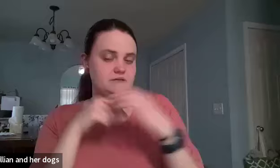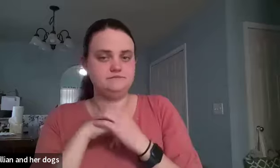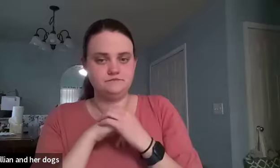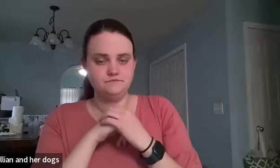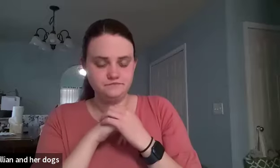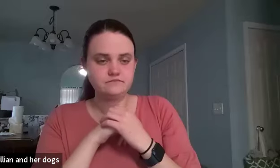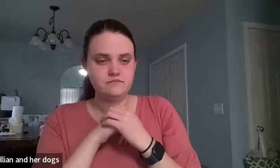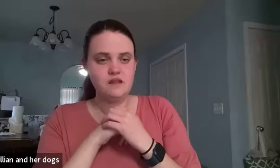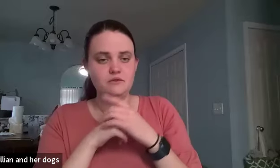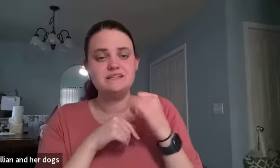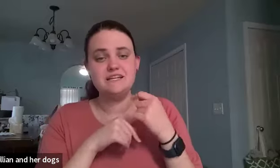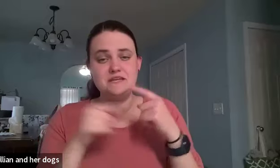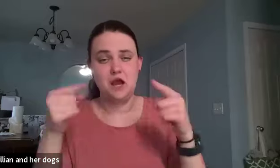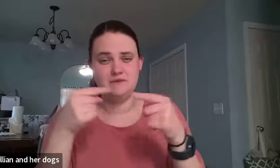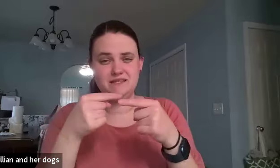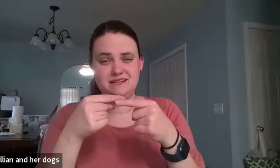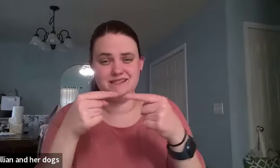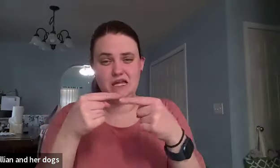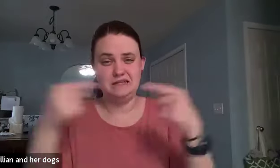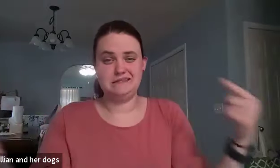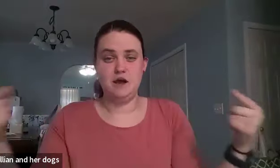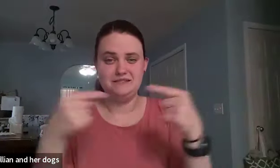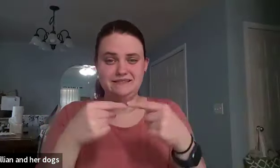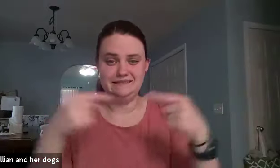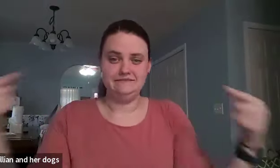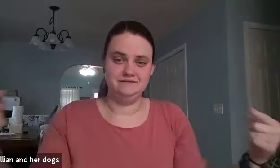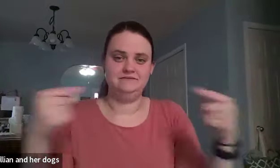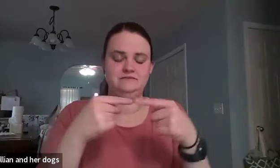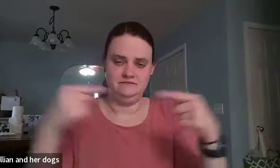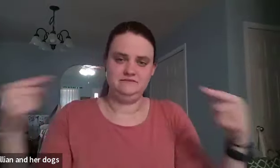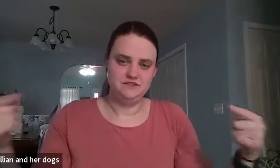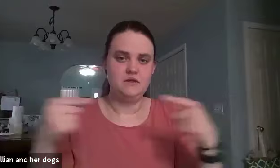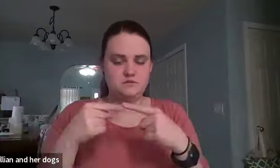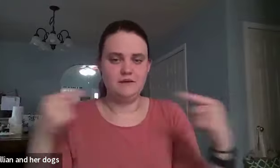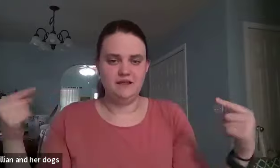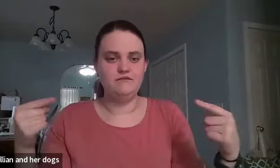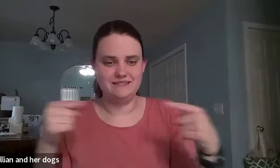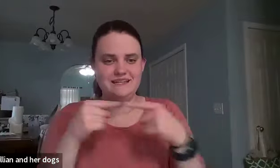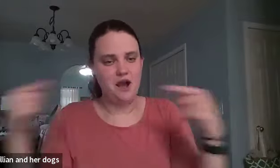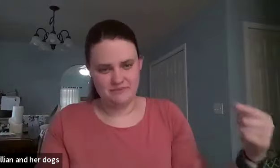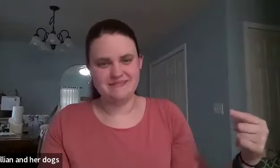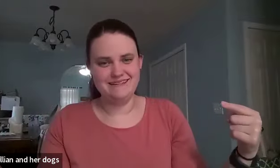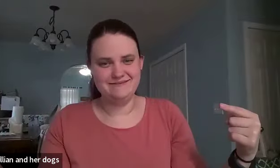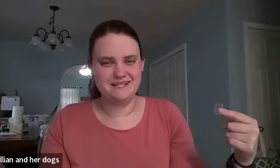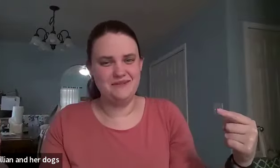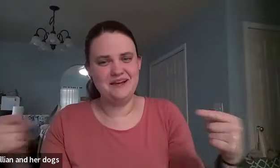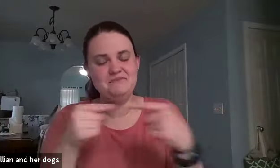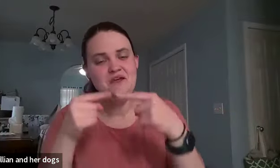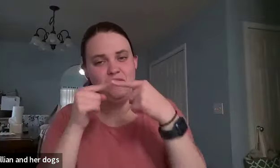And the reason I keep saying opposite is because this is opposite. So that's why I'm like voicing opposite, because I'm like, well,